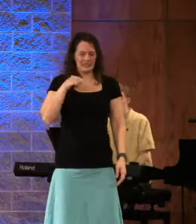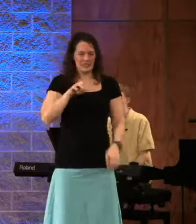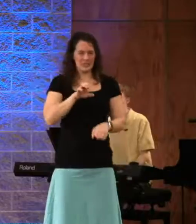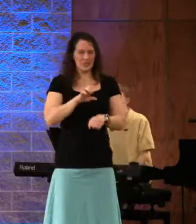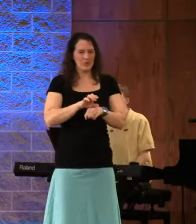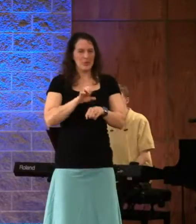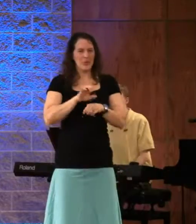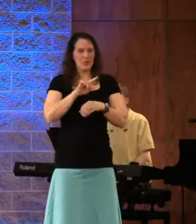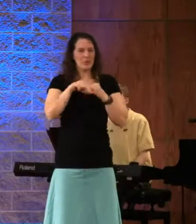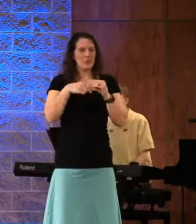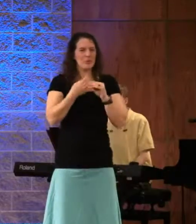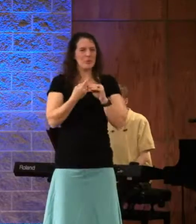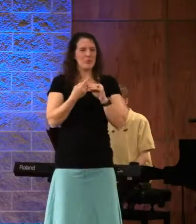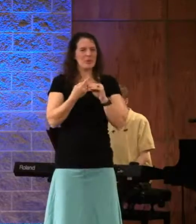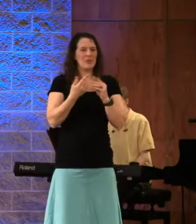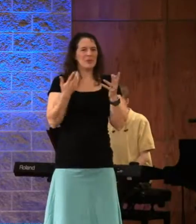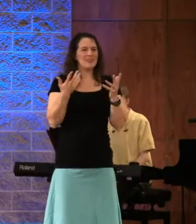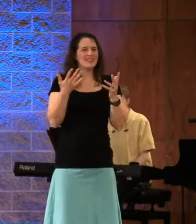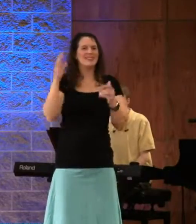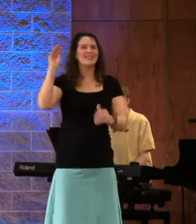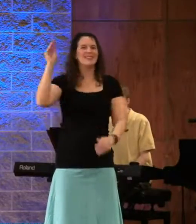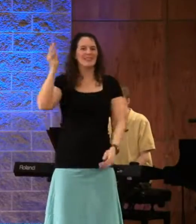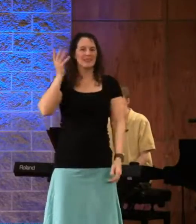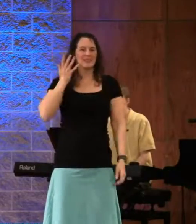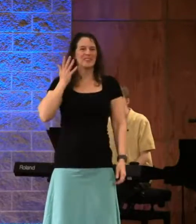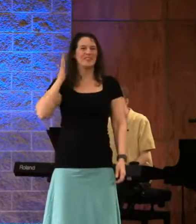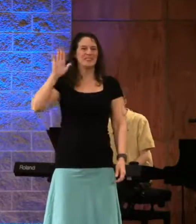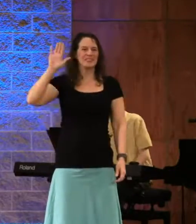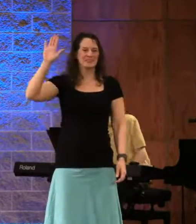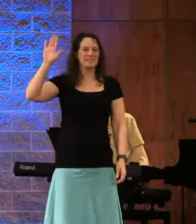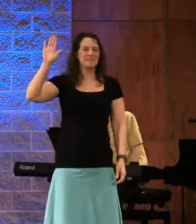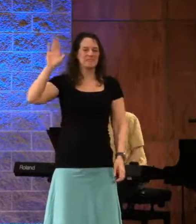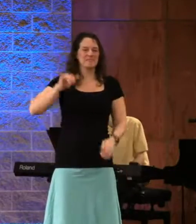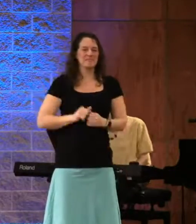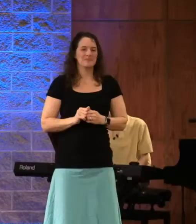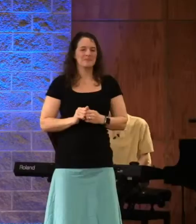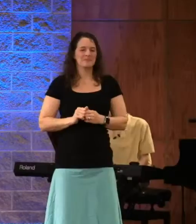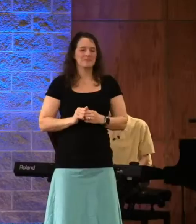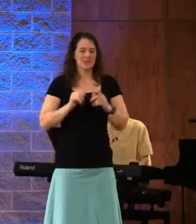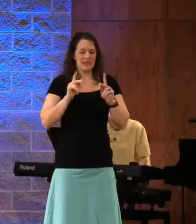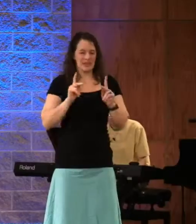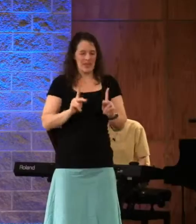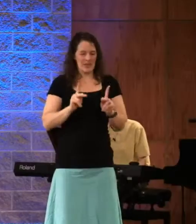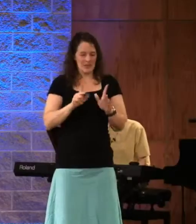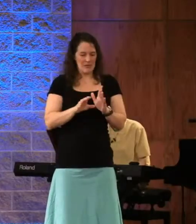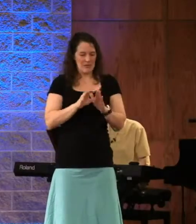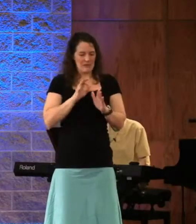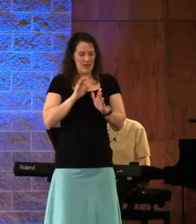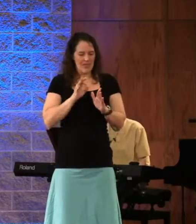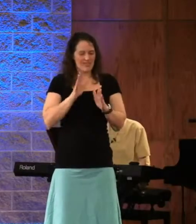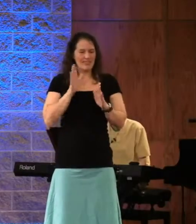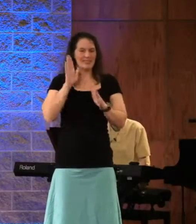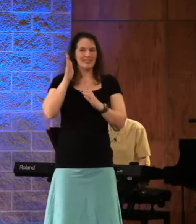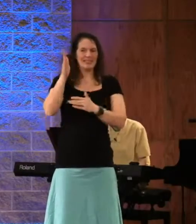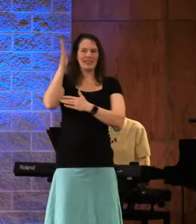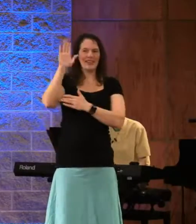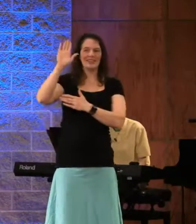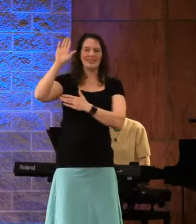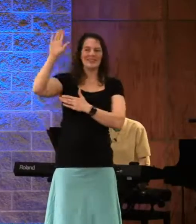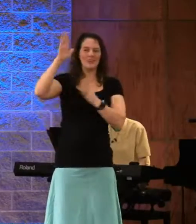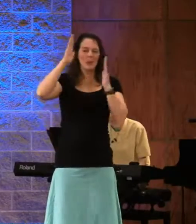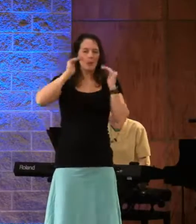all about the grace of God. People finding God's mercy and hope and restoration